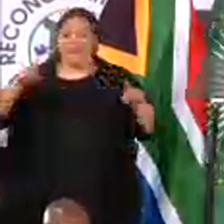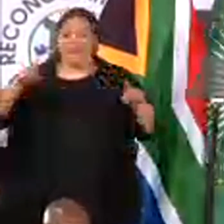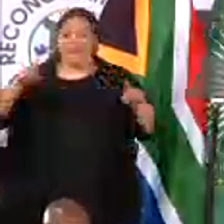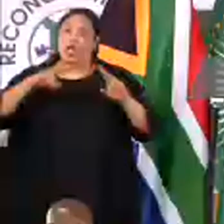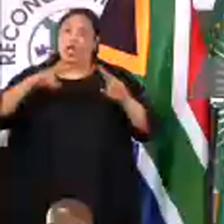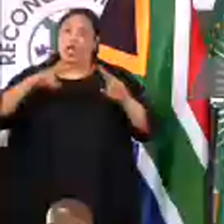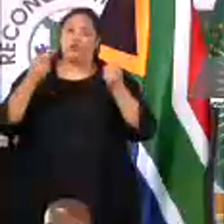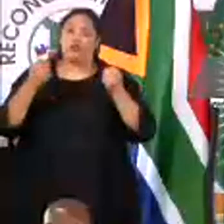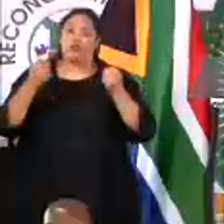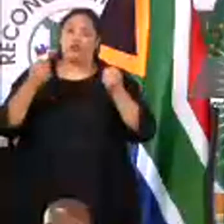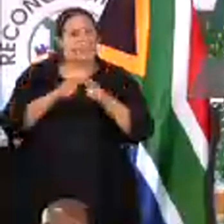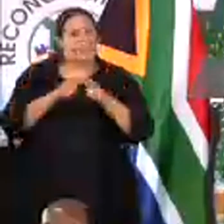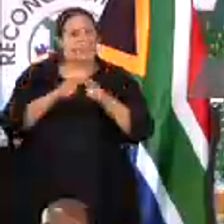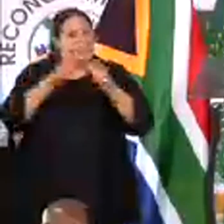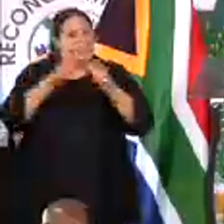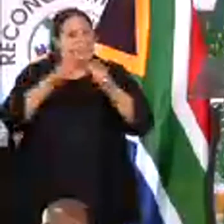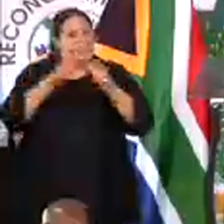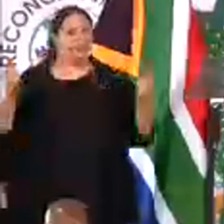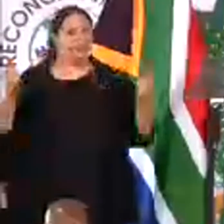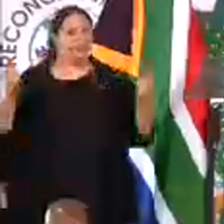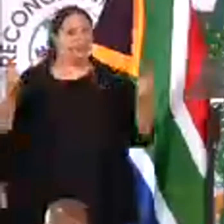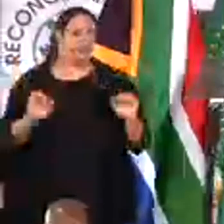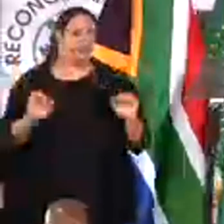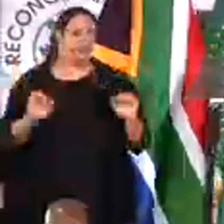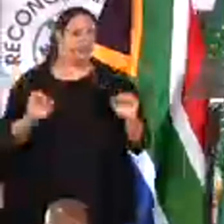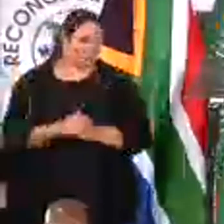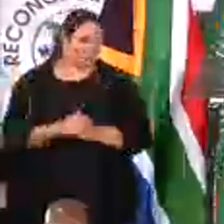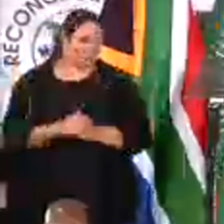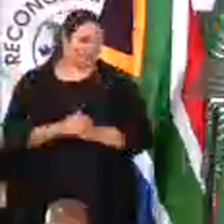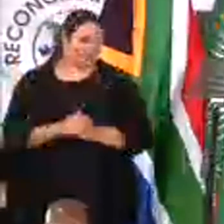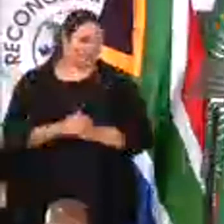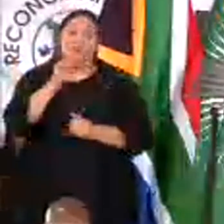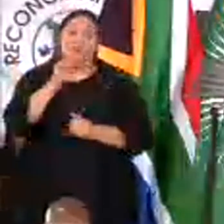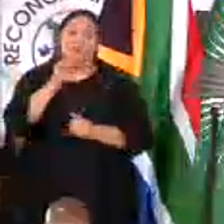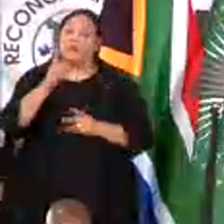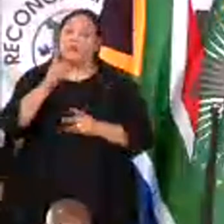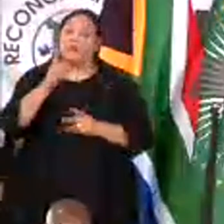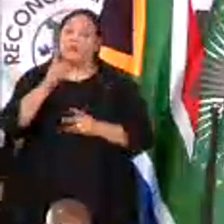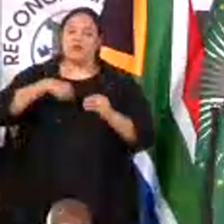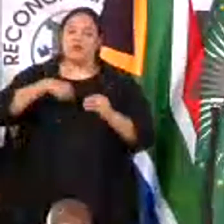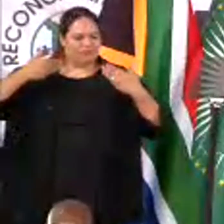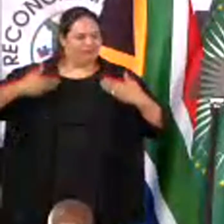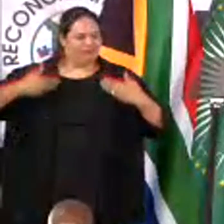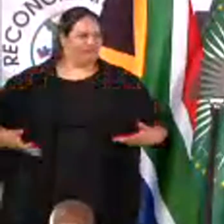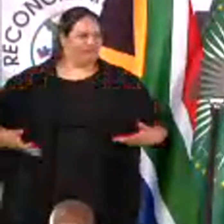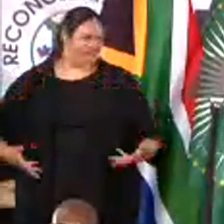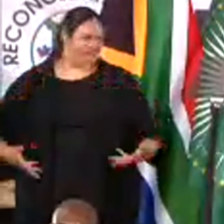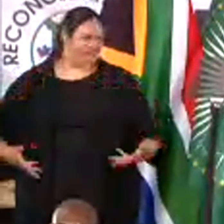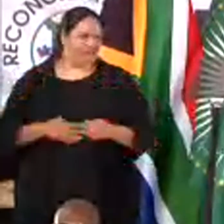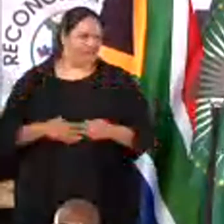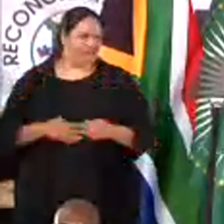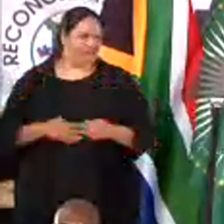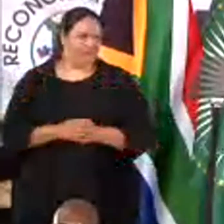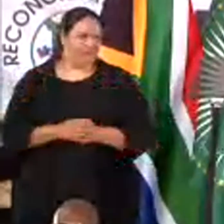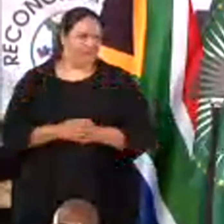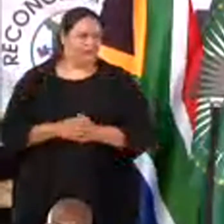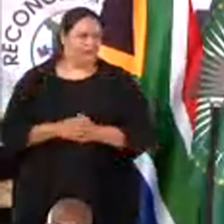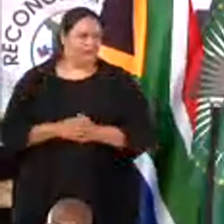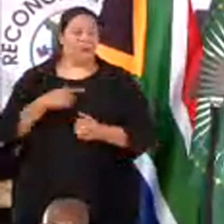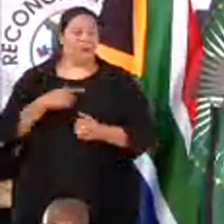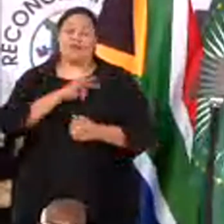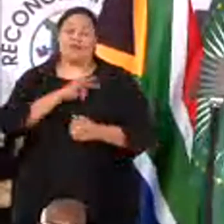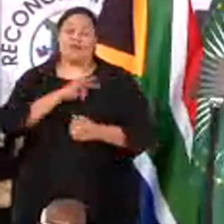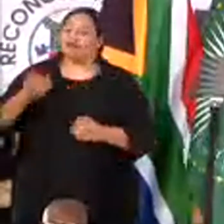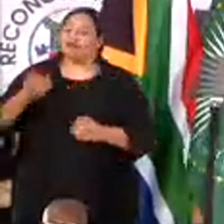nation's greatest strength. It is what makes us who we are. I often have